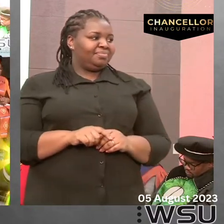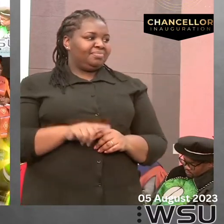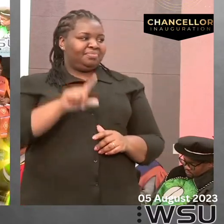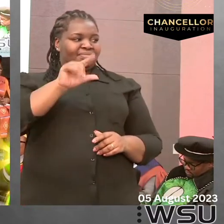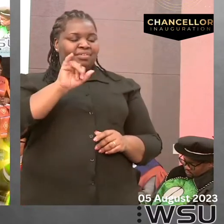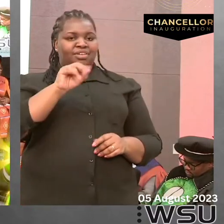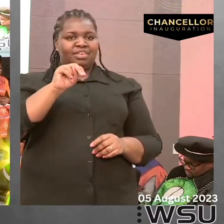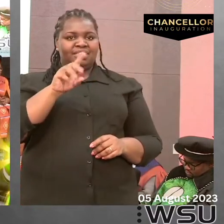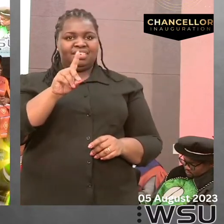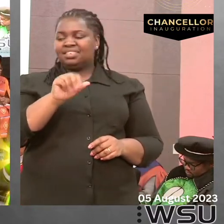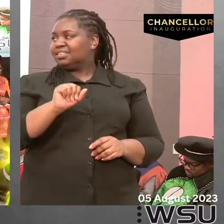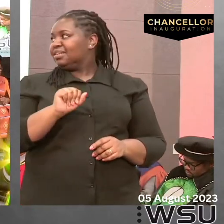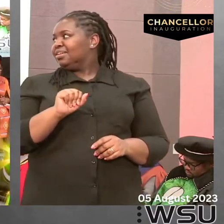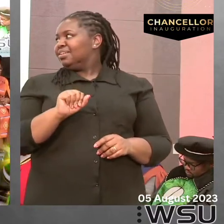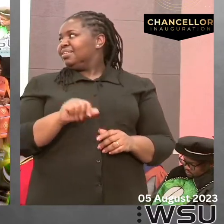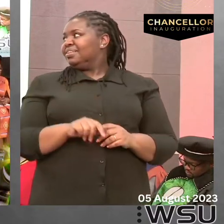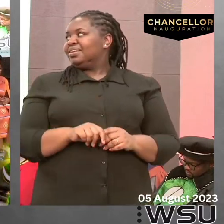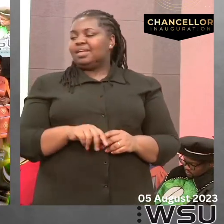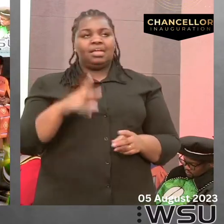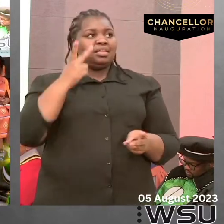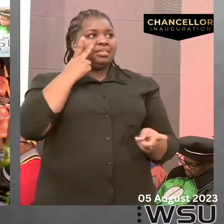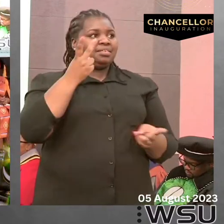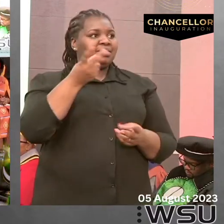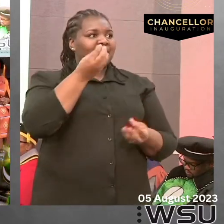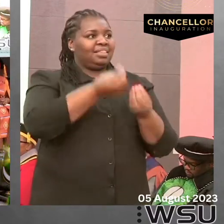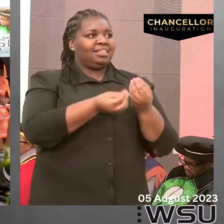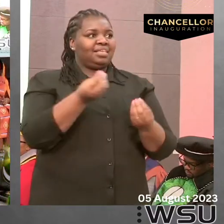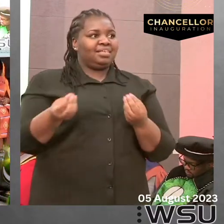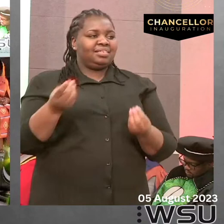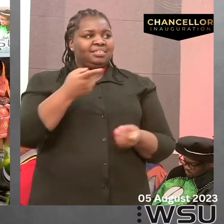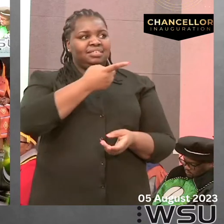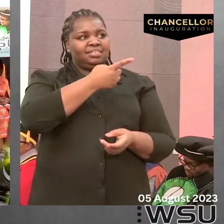Ulinda, and see the children,